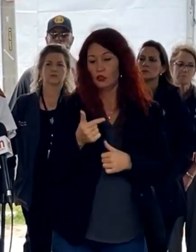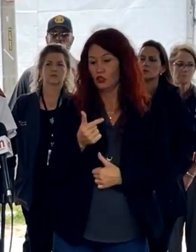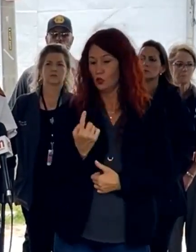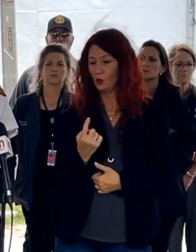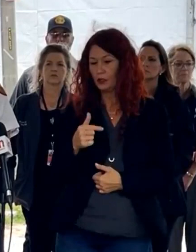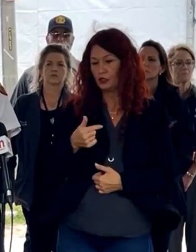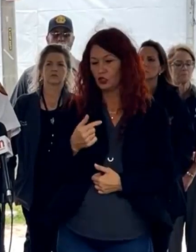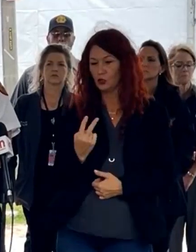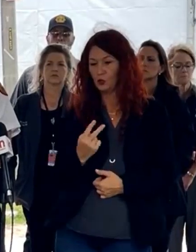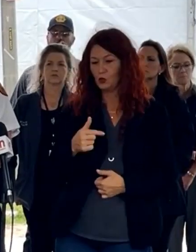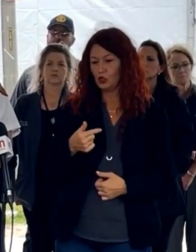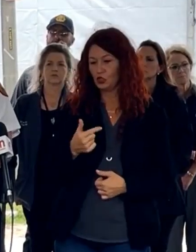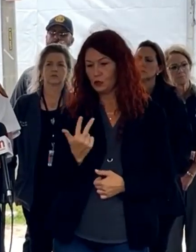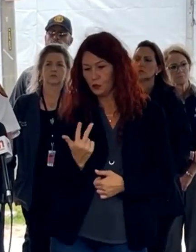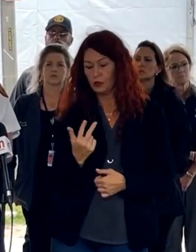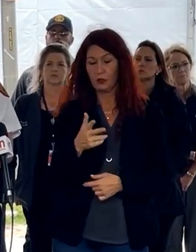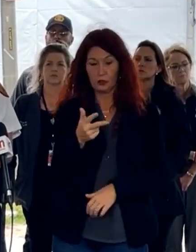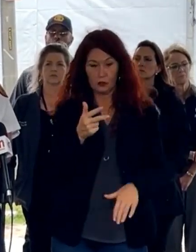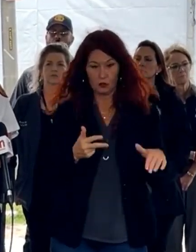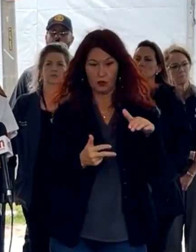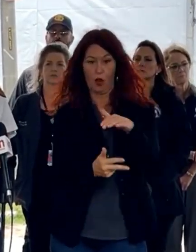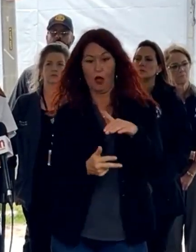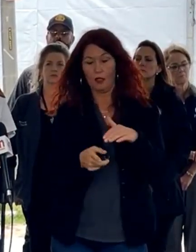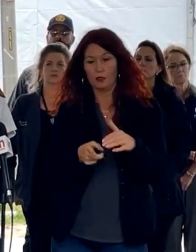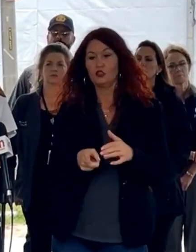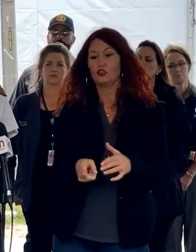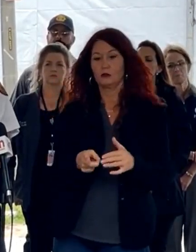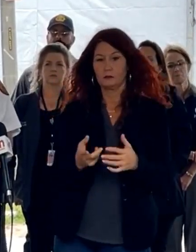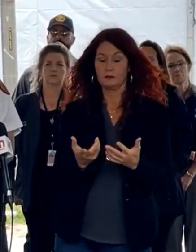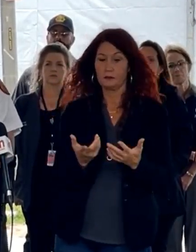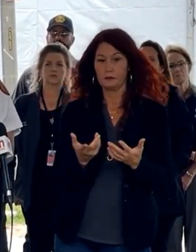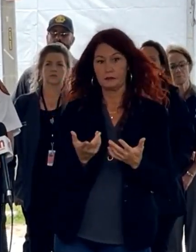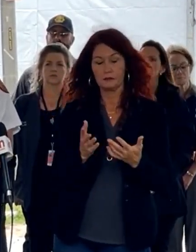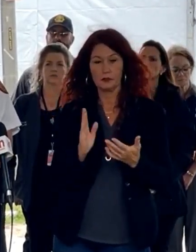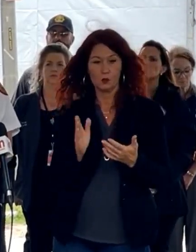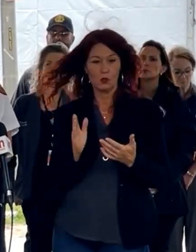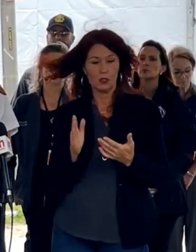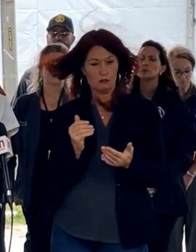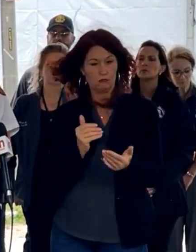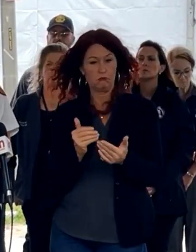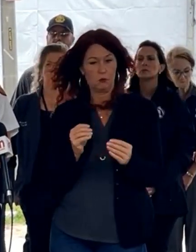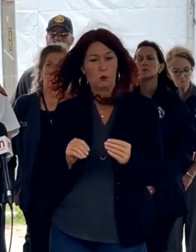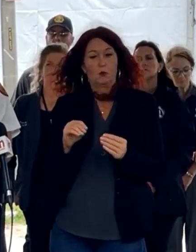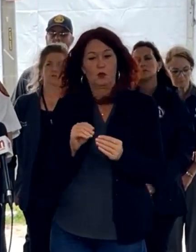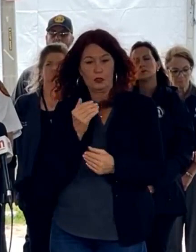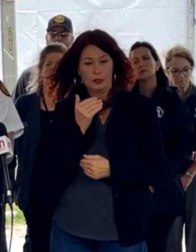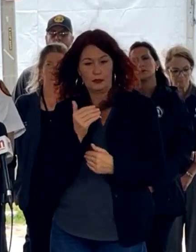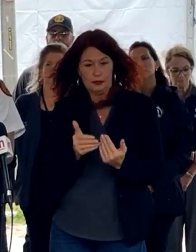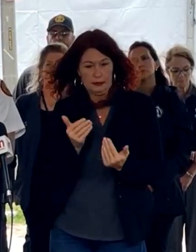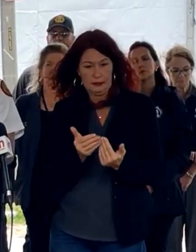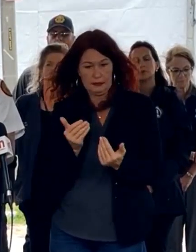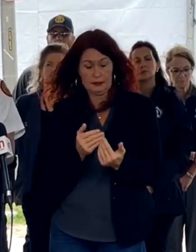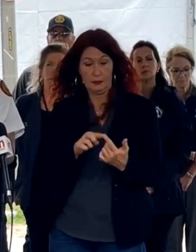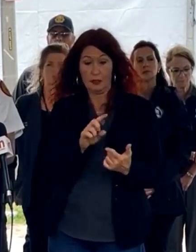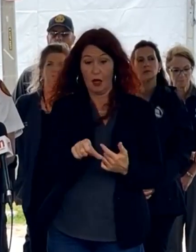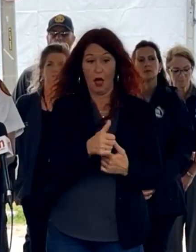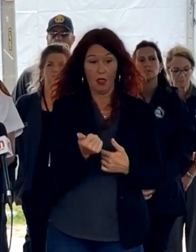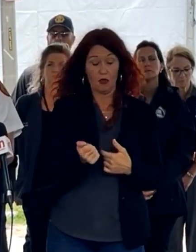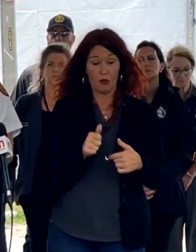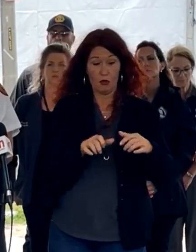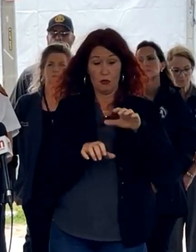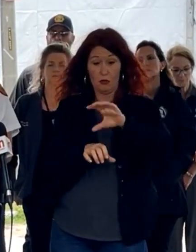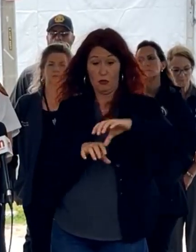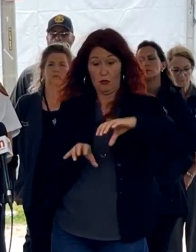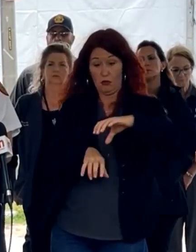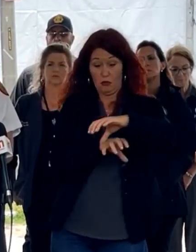hopefully we can get to sooner in regards to those aspects. The other grids is where the entire structures fell into.